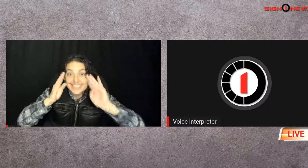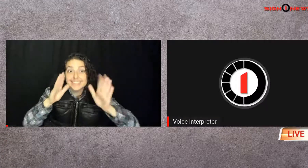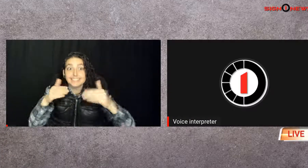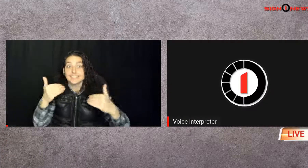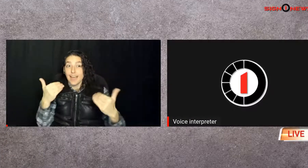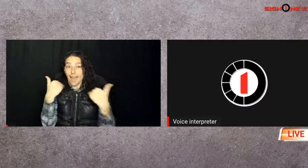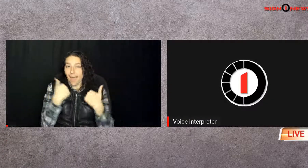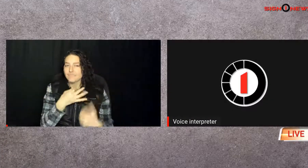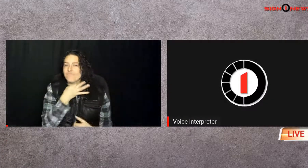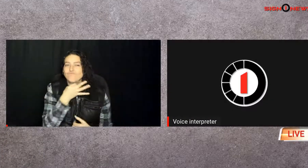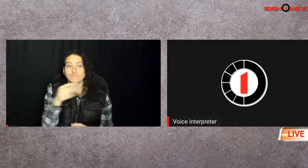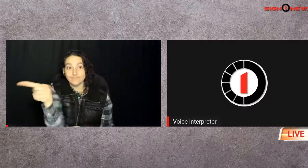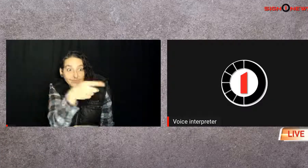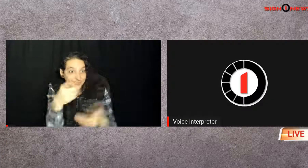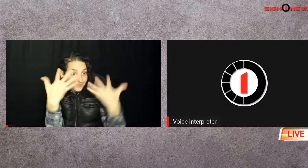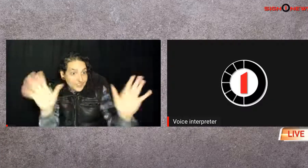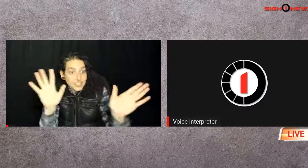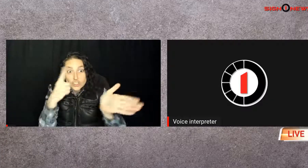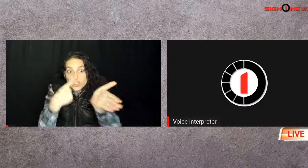Okay.